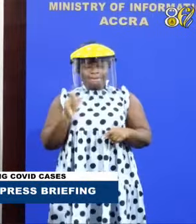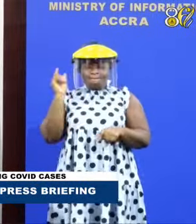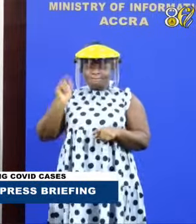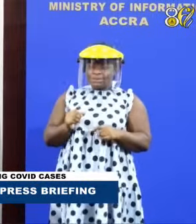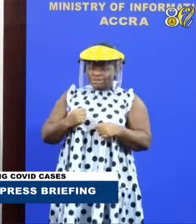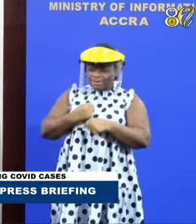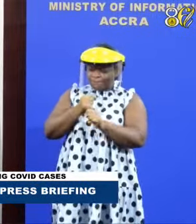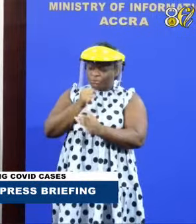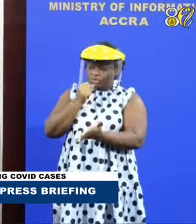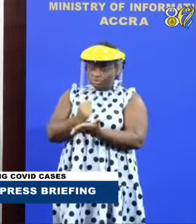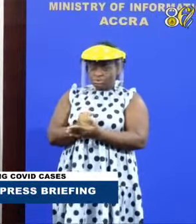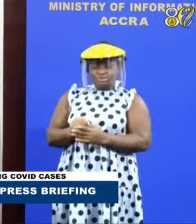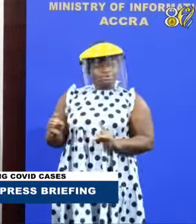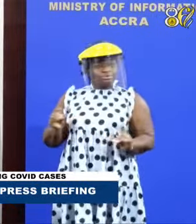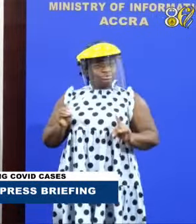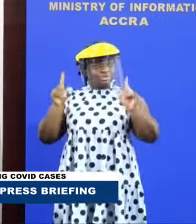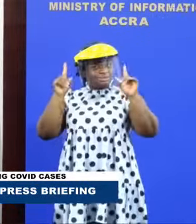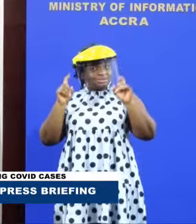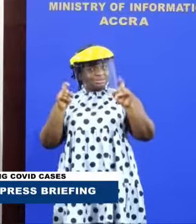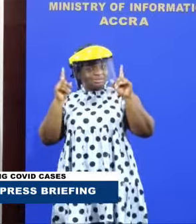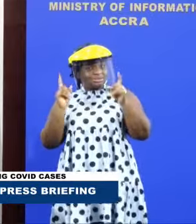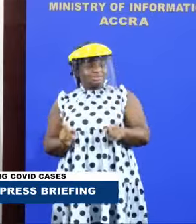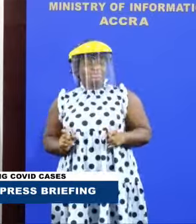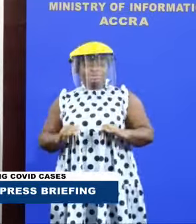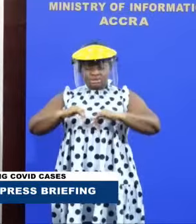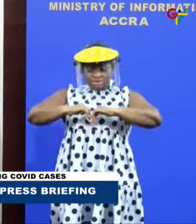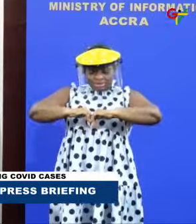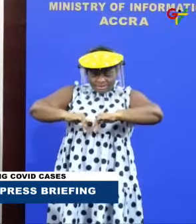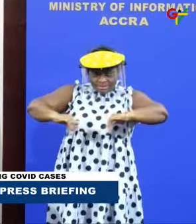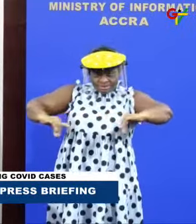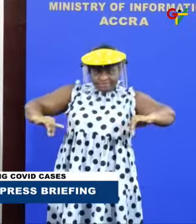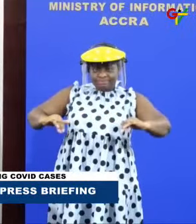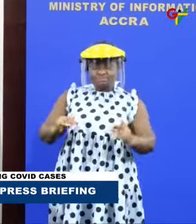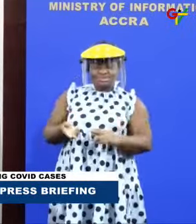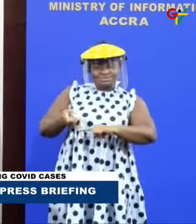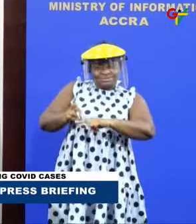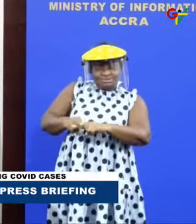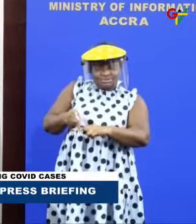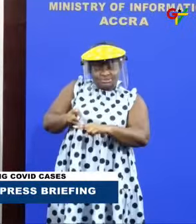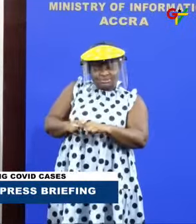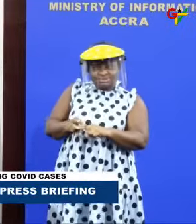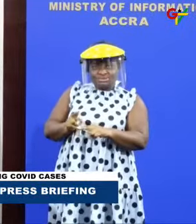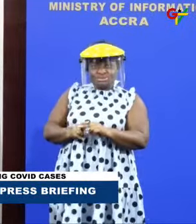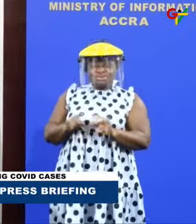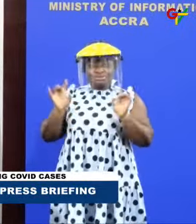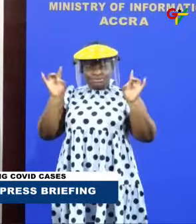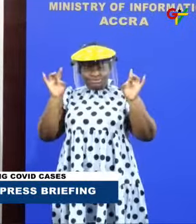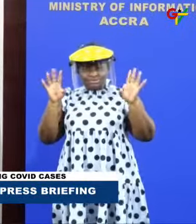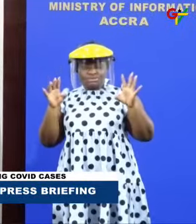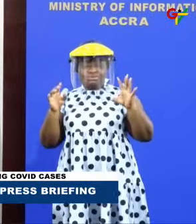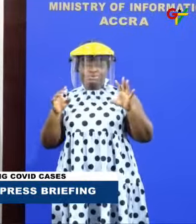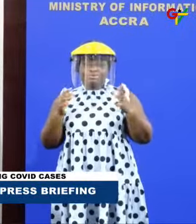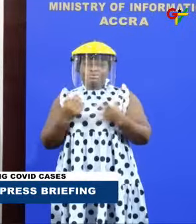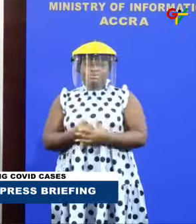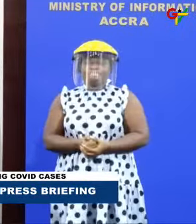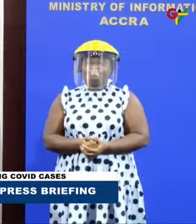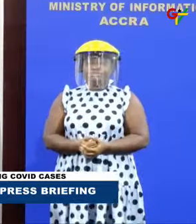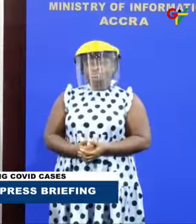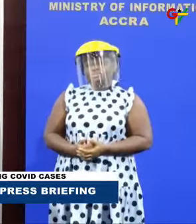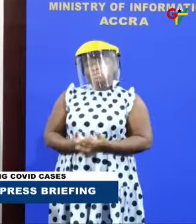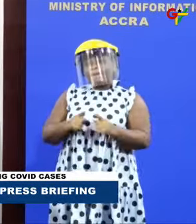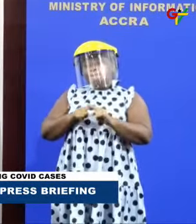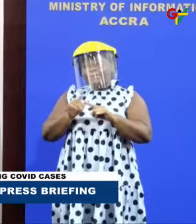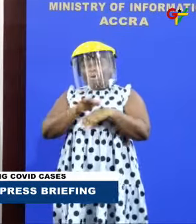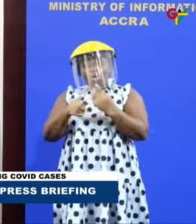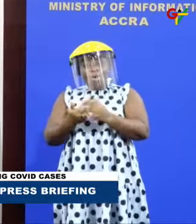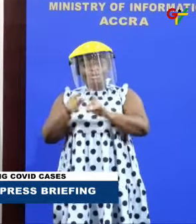measures to ensure that we are able to do our testing, isolation, and of course increase the risk communication. But that will depend